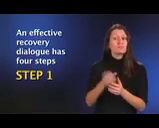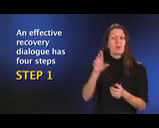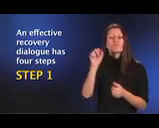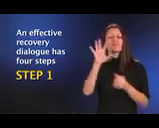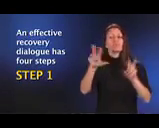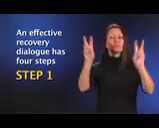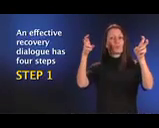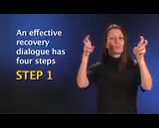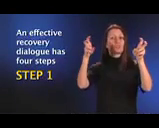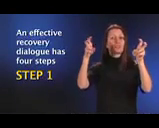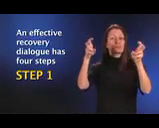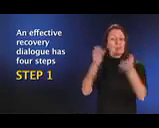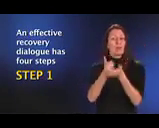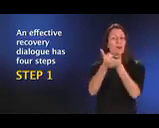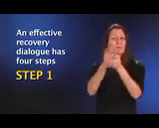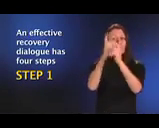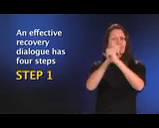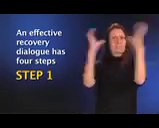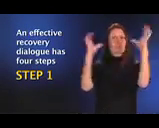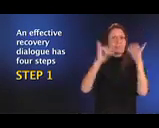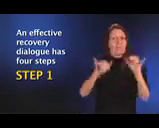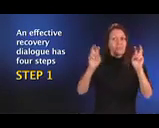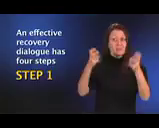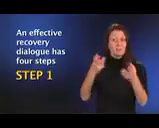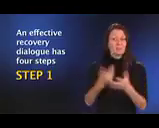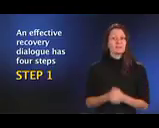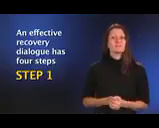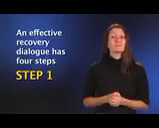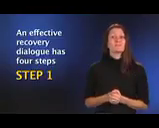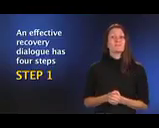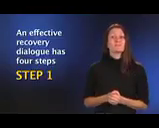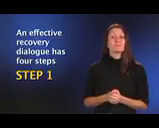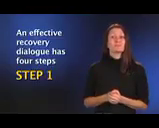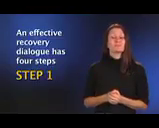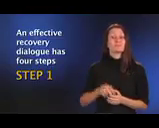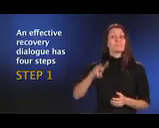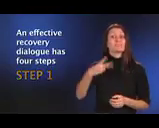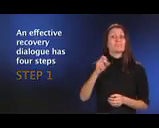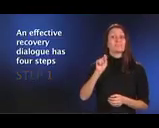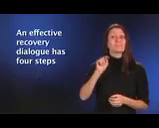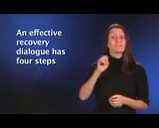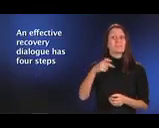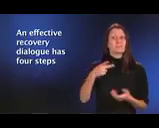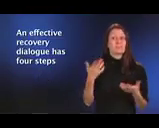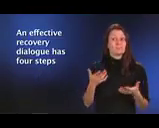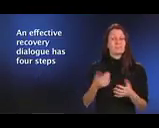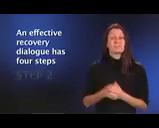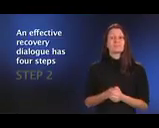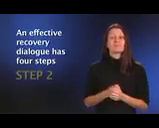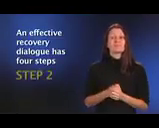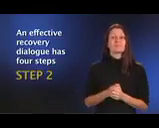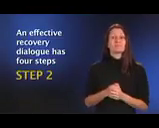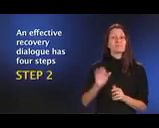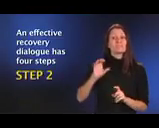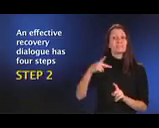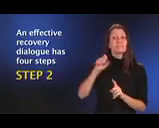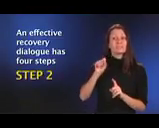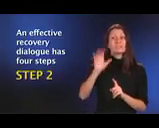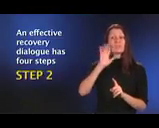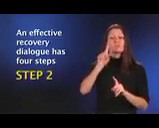quotation to help visualize the topic. Step 2. The CPSS asks